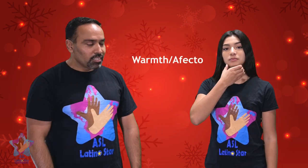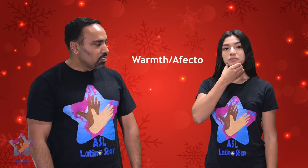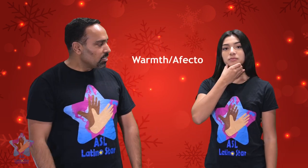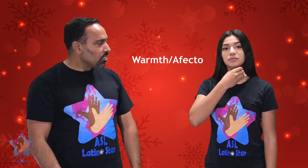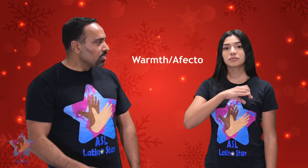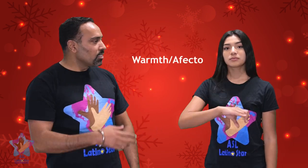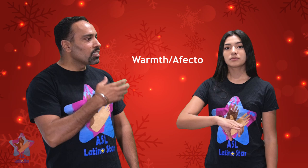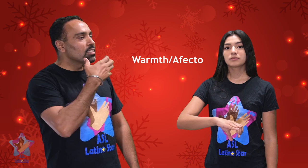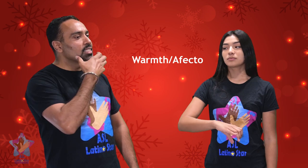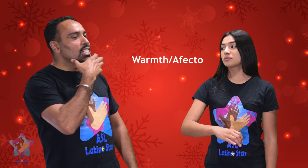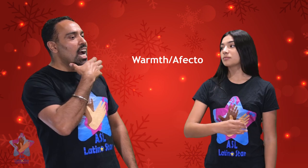Affecto.